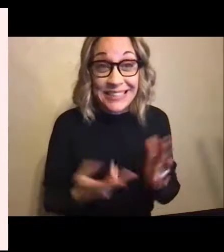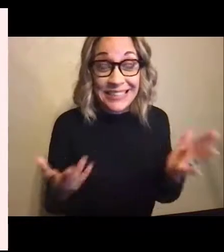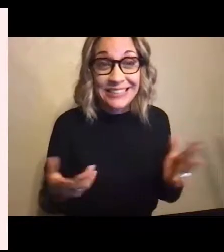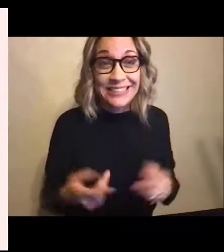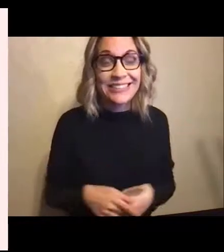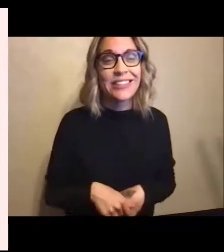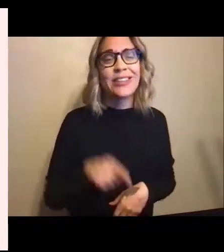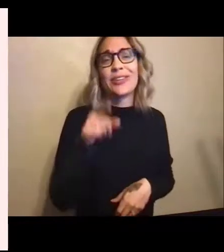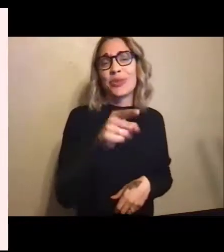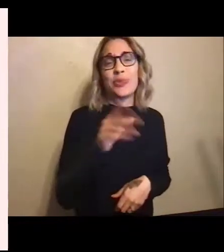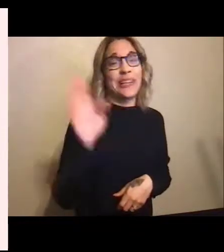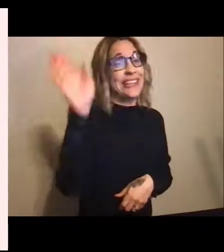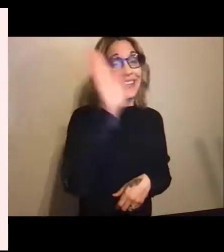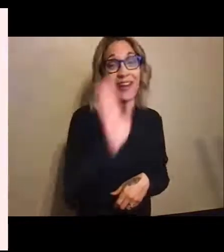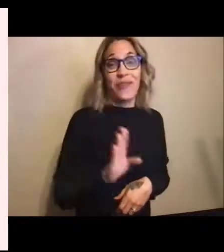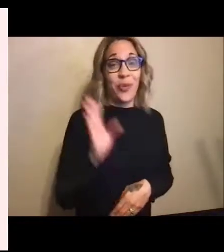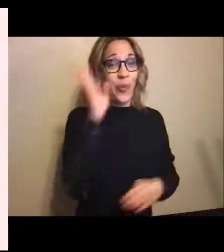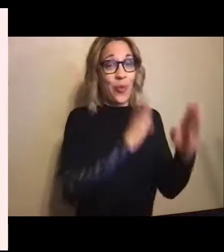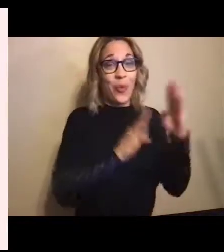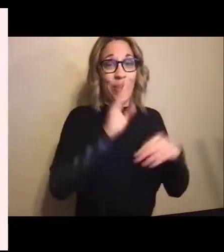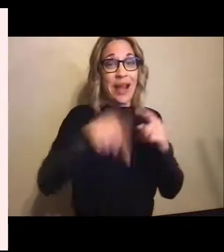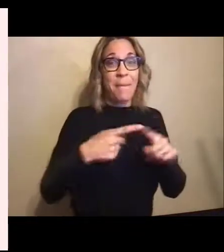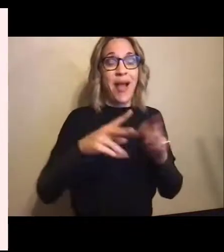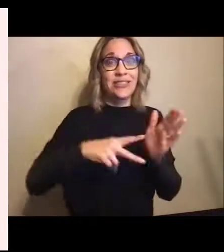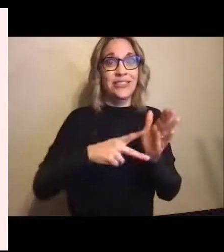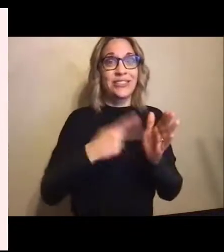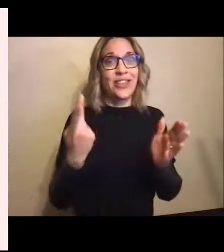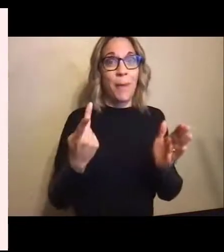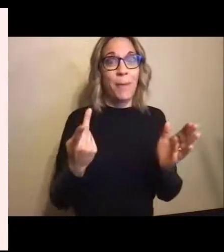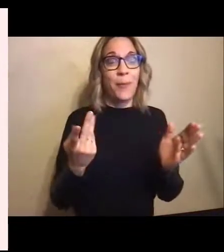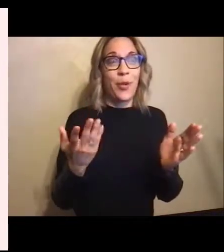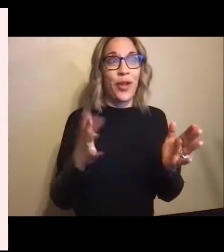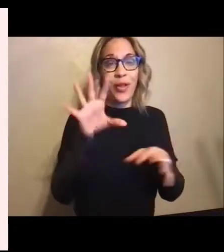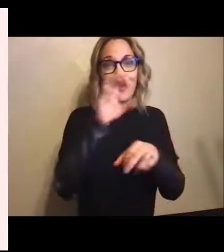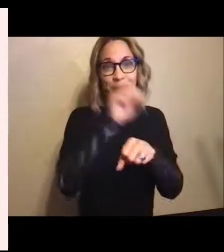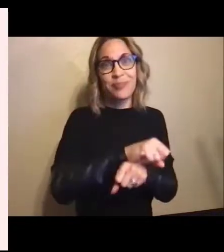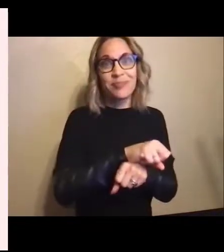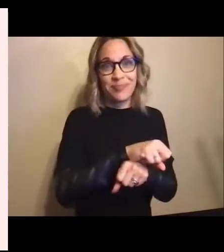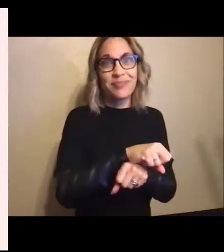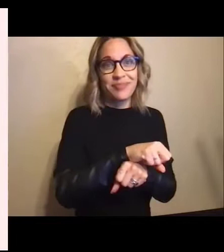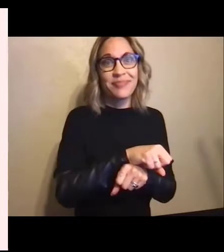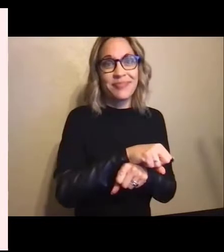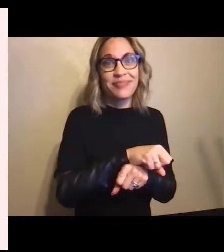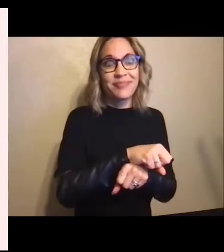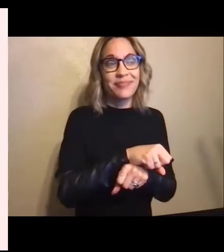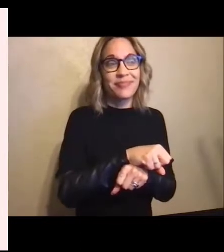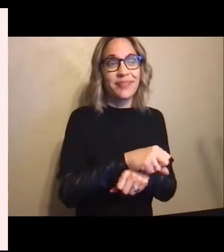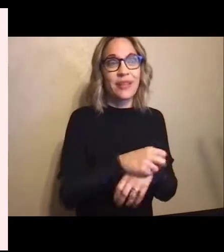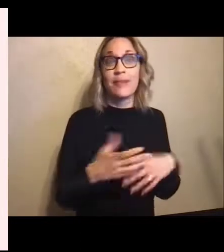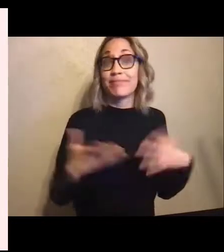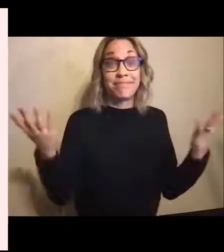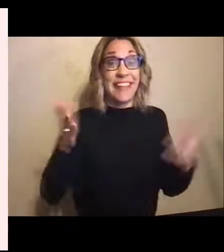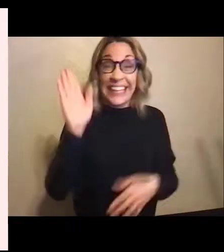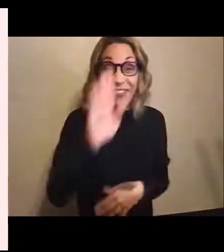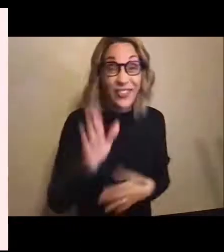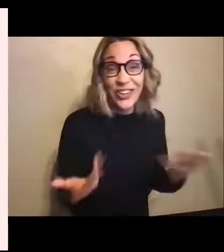well together. And what that means basically is that you'd really never have to worry about double booking.